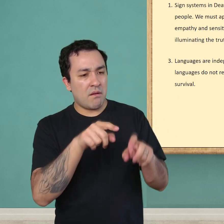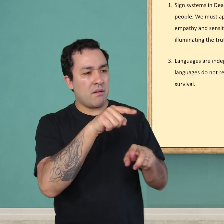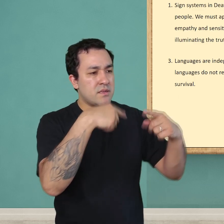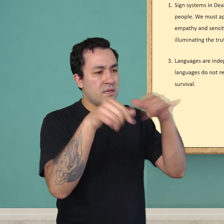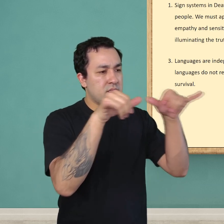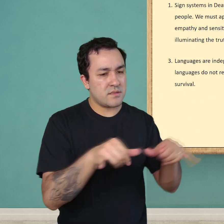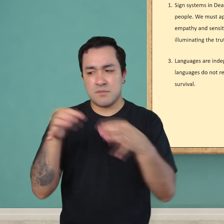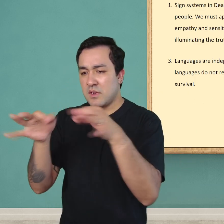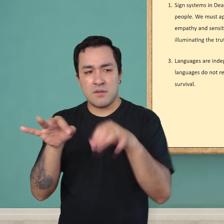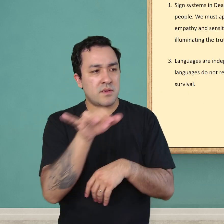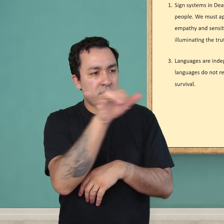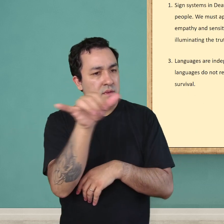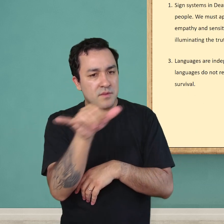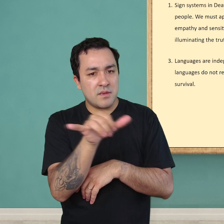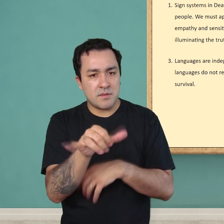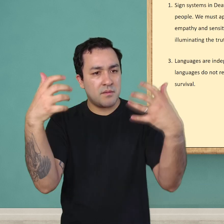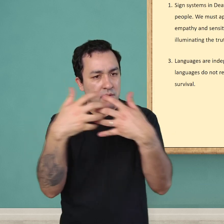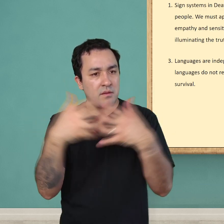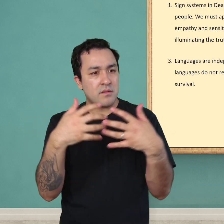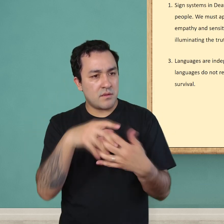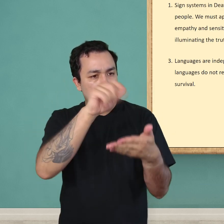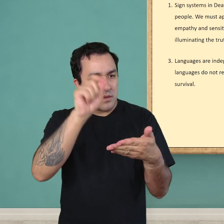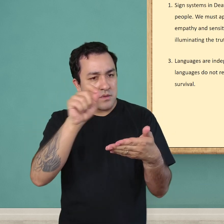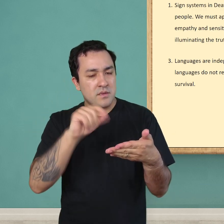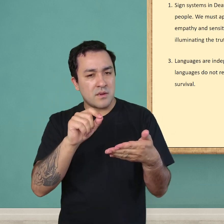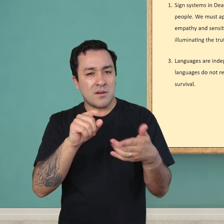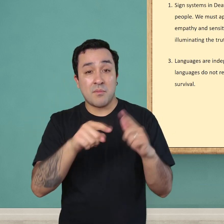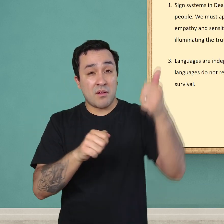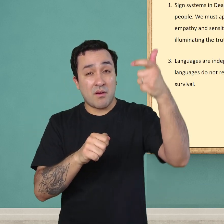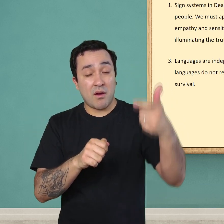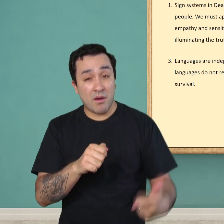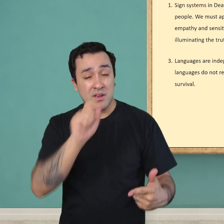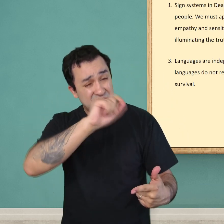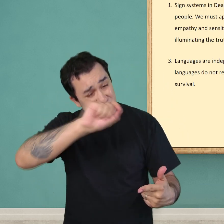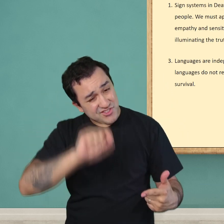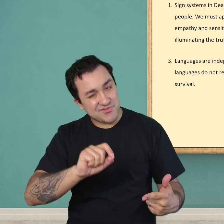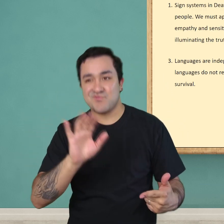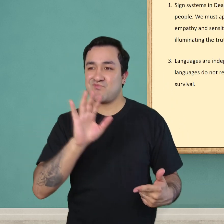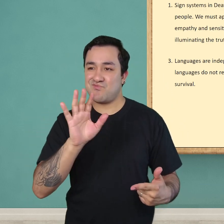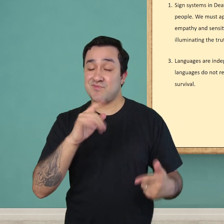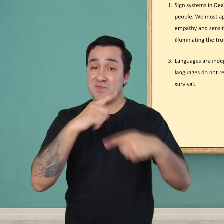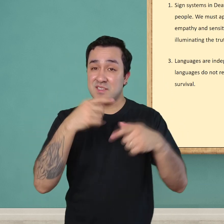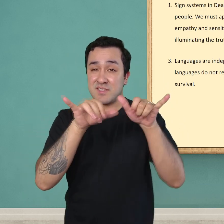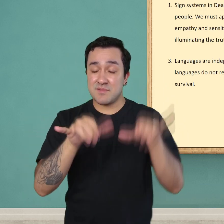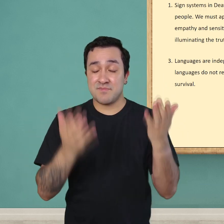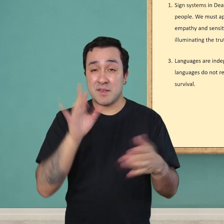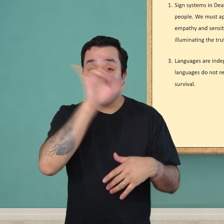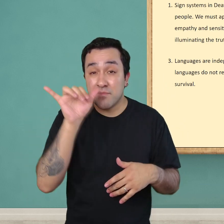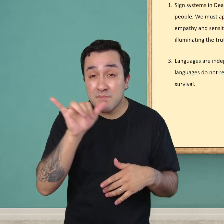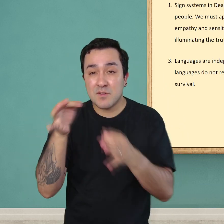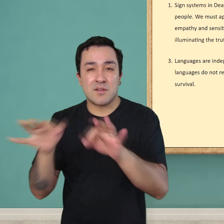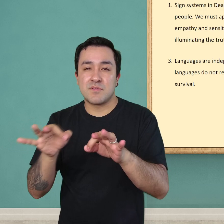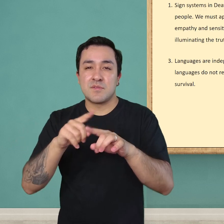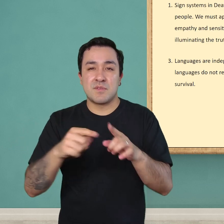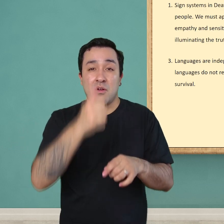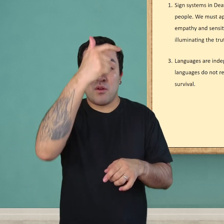Finally, you will see that some sign systems may have features of natural languages, but no sign system will have all the features found in